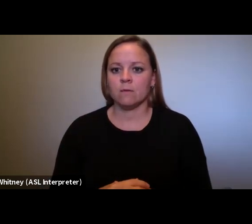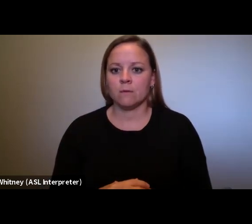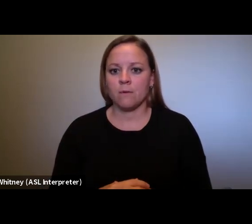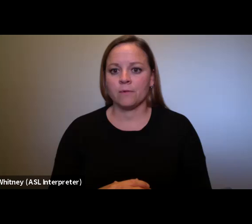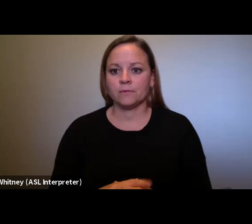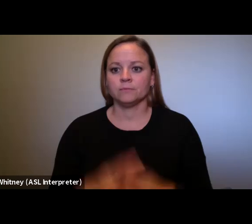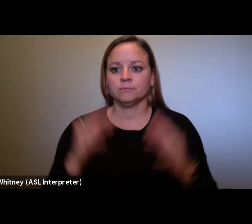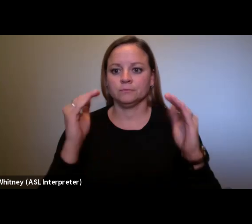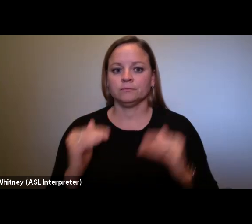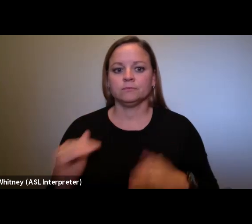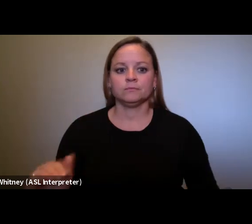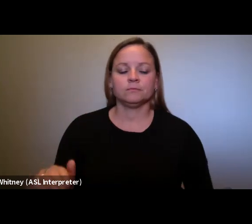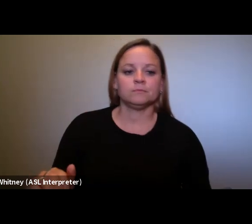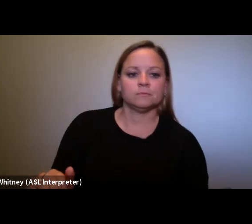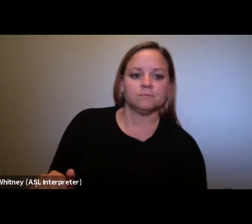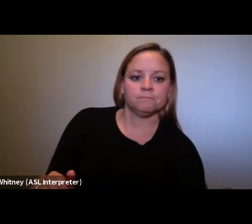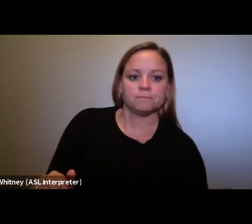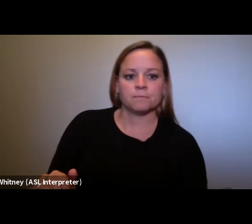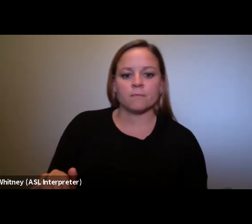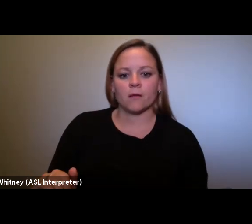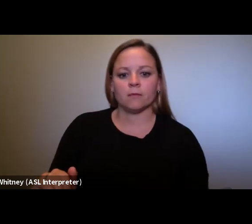Next slide, Tim.